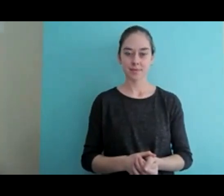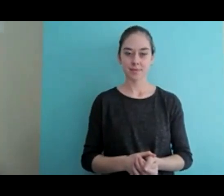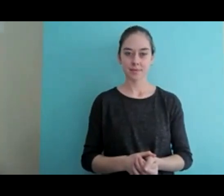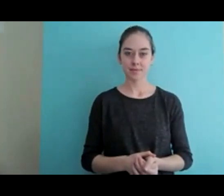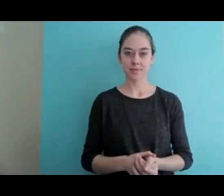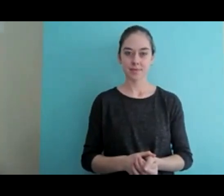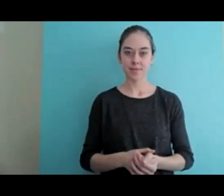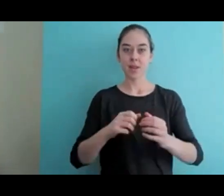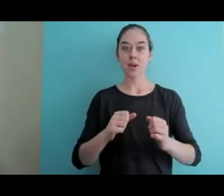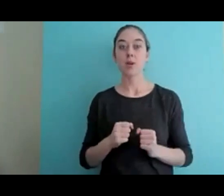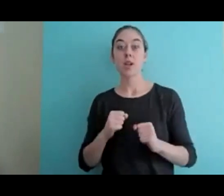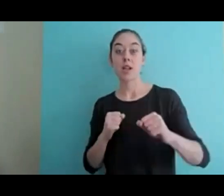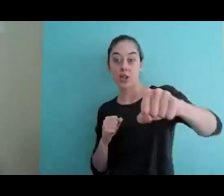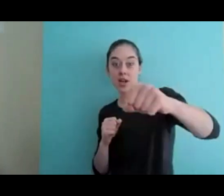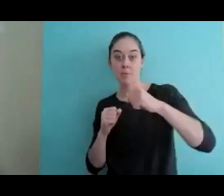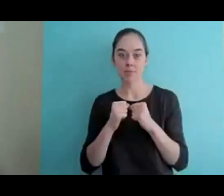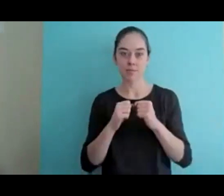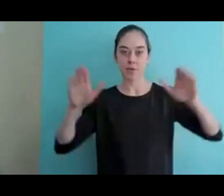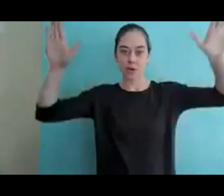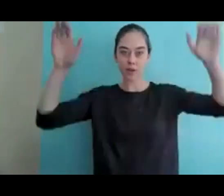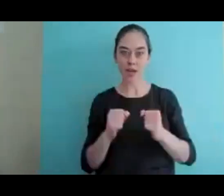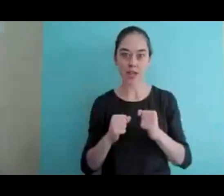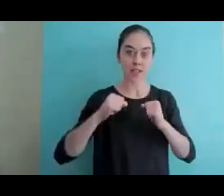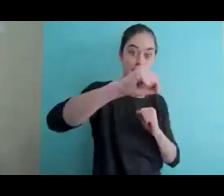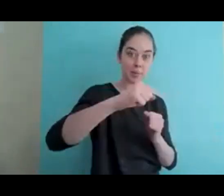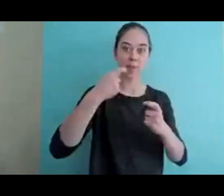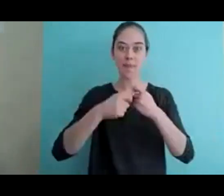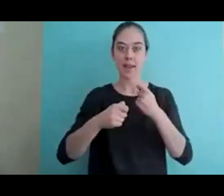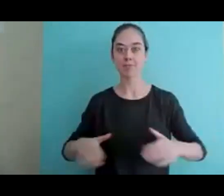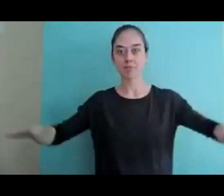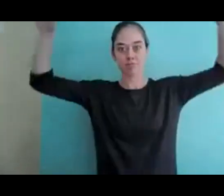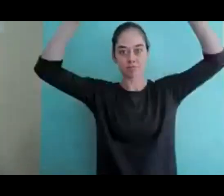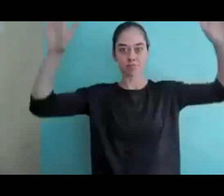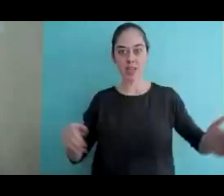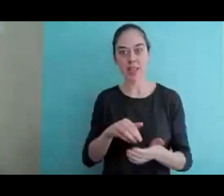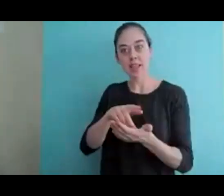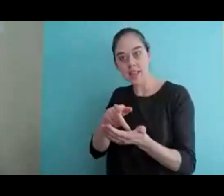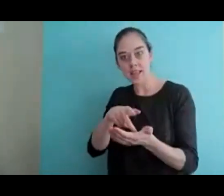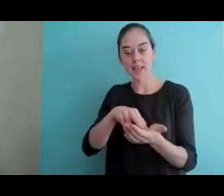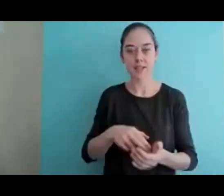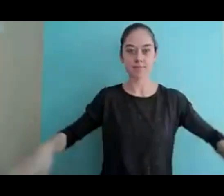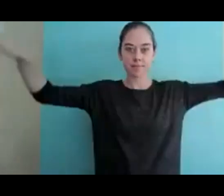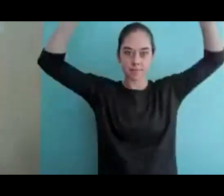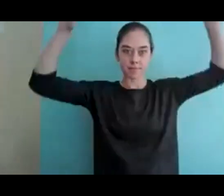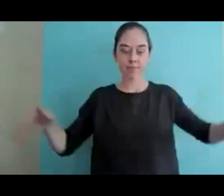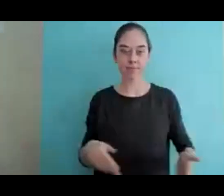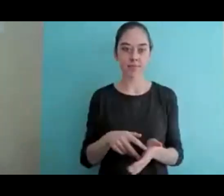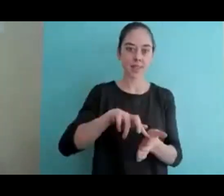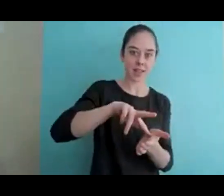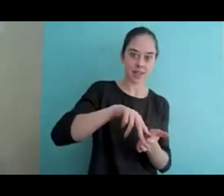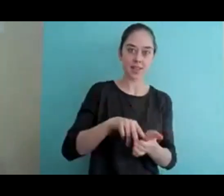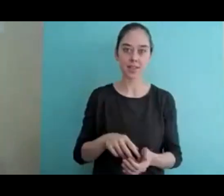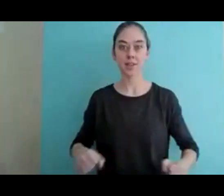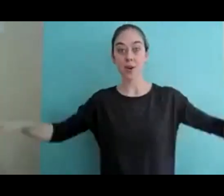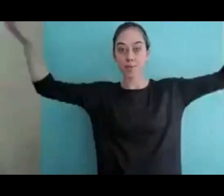kick. Jumping jack, jab. Jack, jab. Jumping jack, kick. Jumping jack, kick. Come on, Eddie.